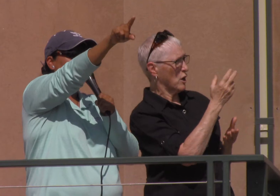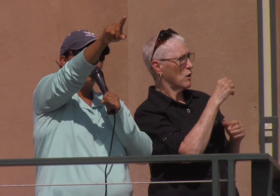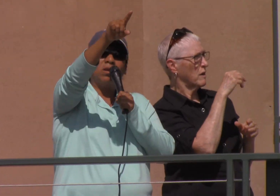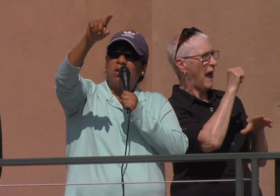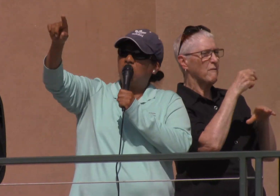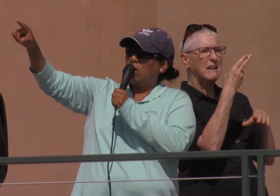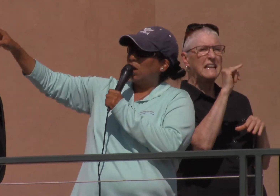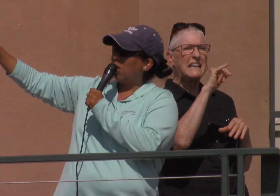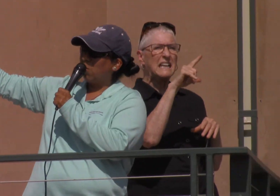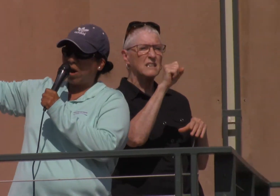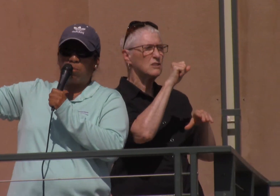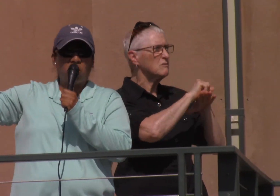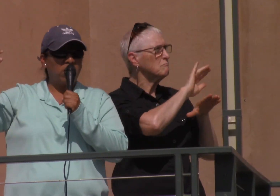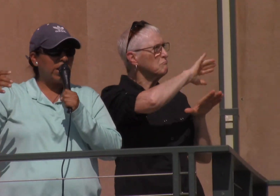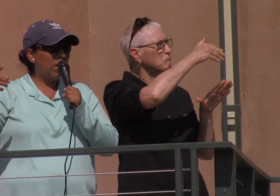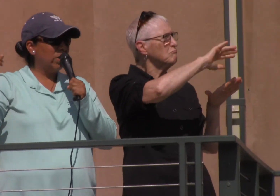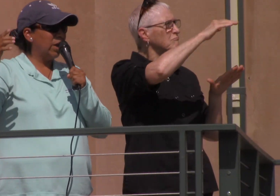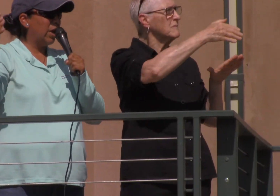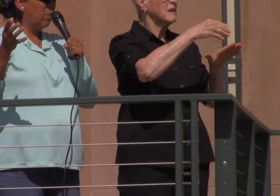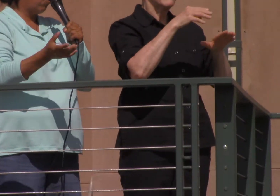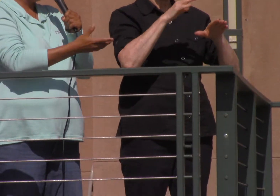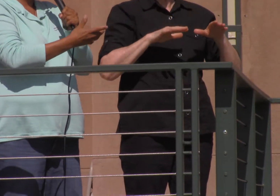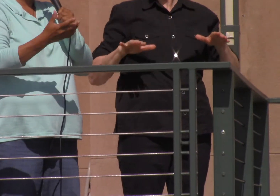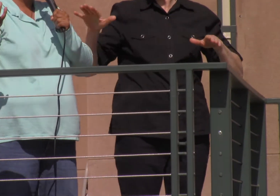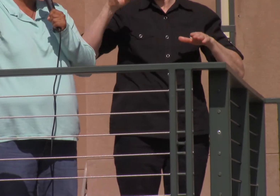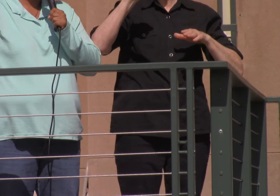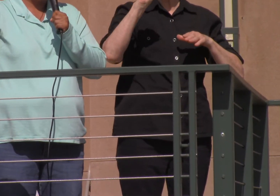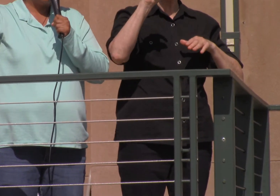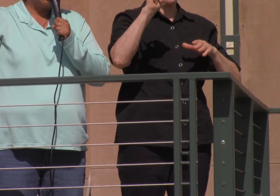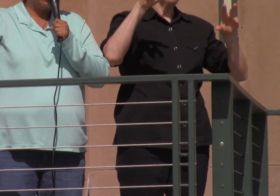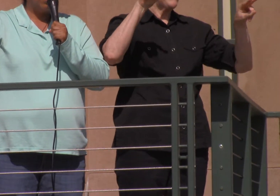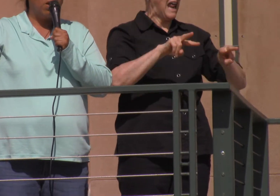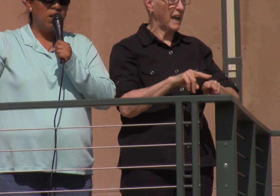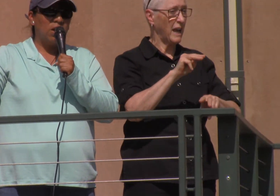hills and around Mora County and Mora Valley.